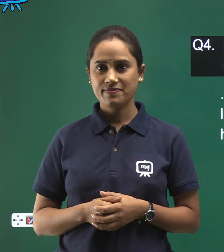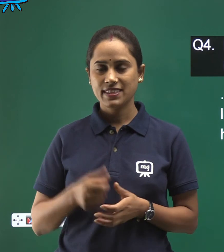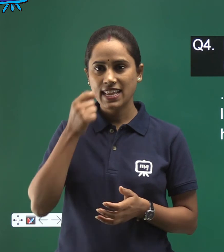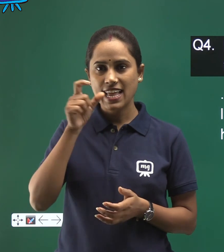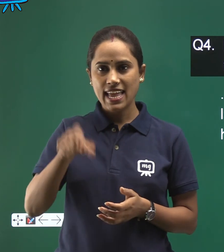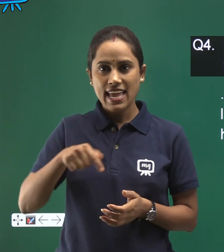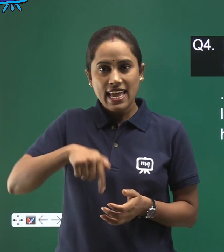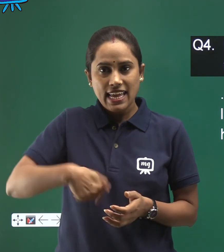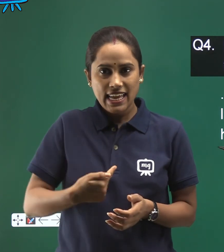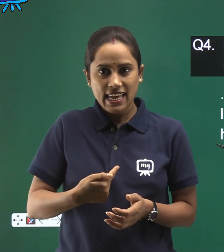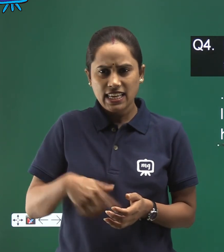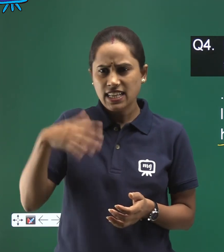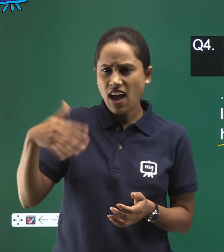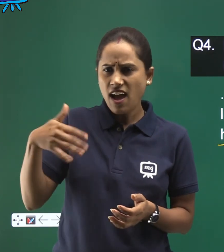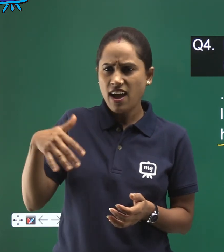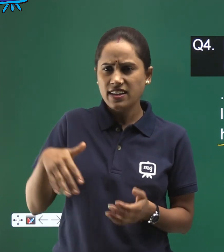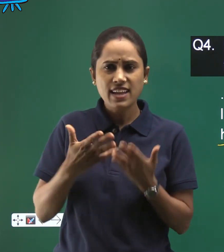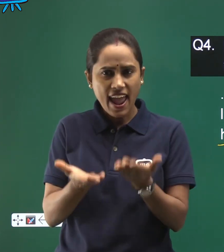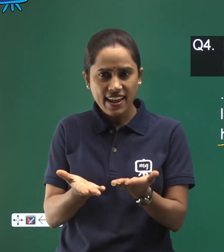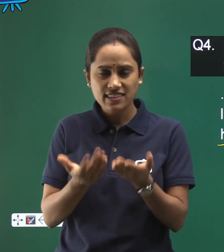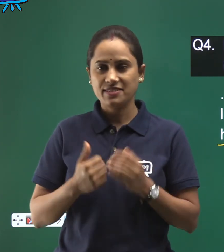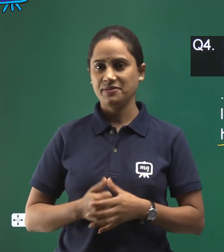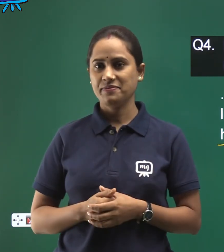his hurt hands.